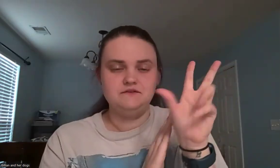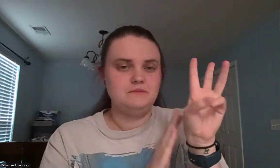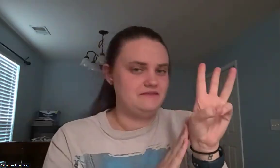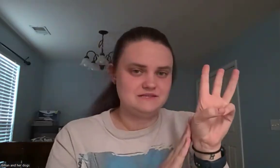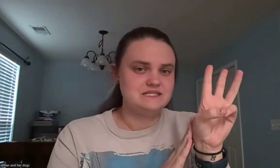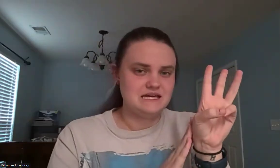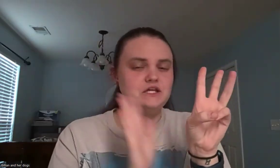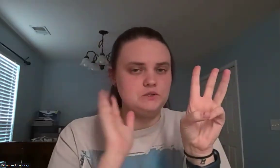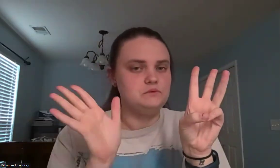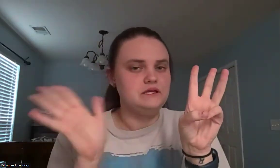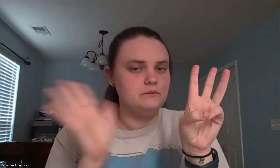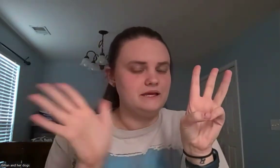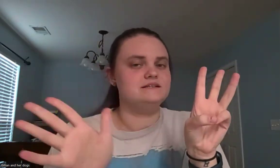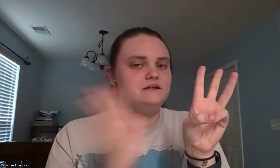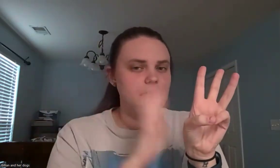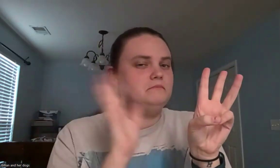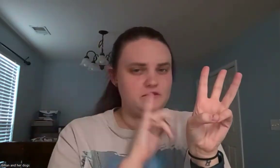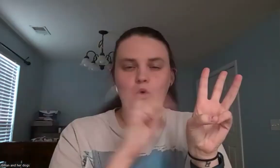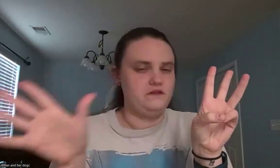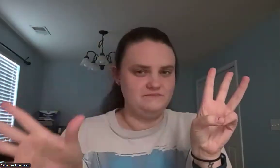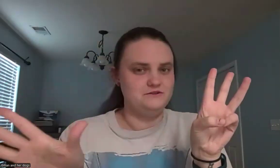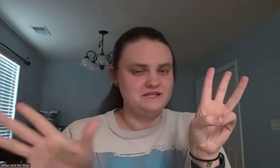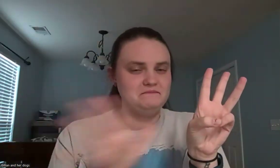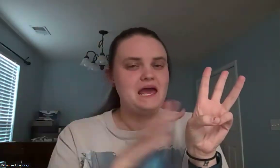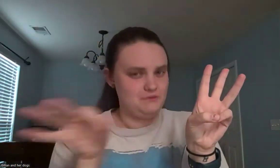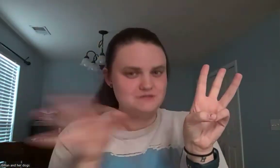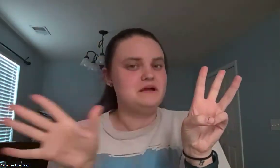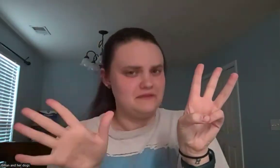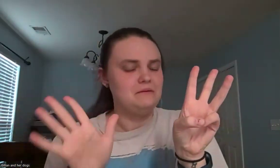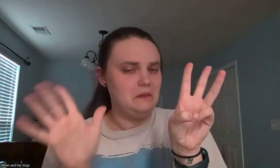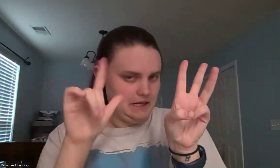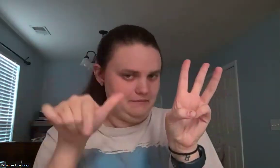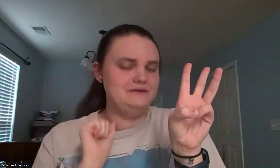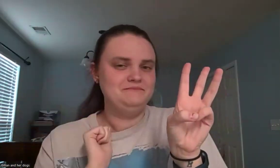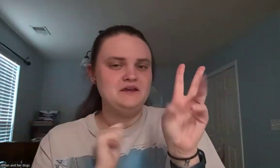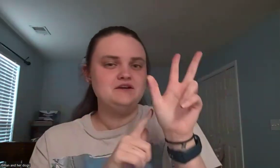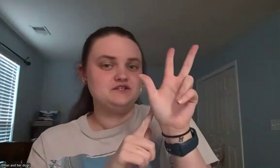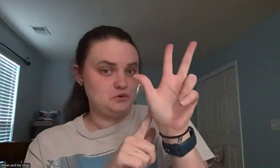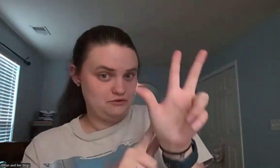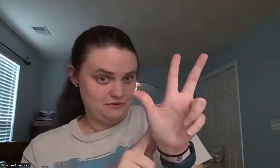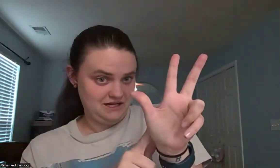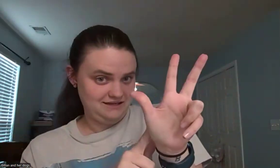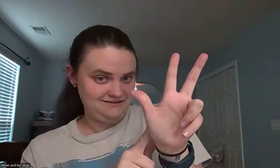make this mistake, it'll make the whole thing confusing. And I'll explain that in a minute. So three,